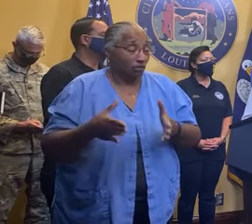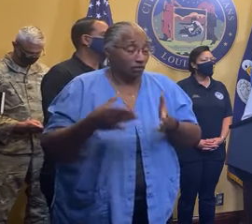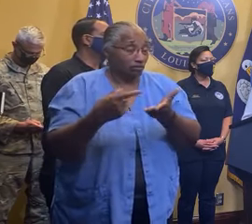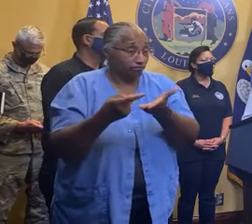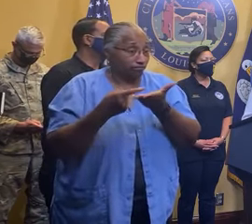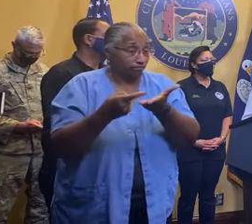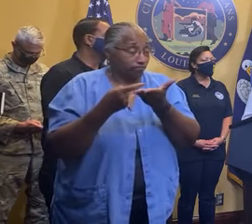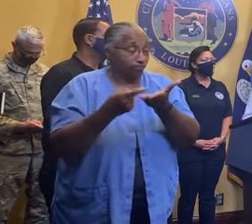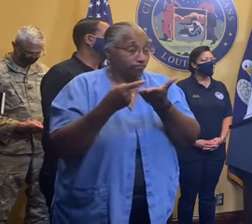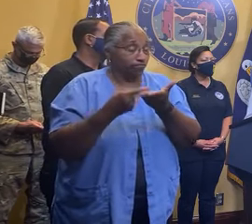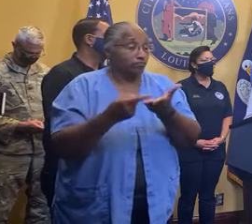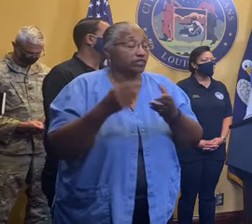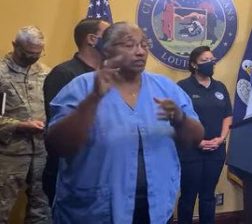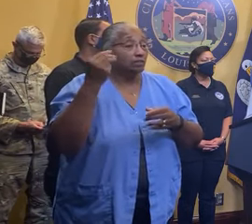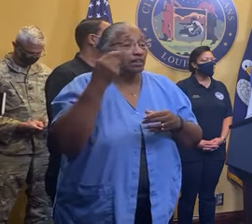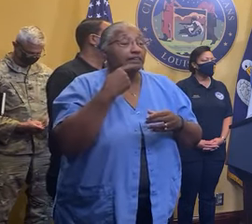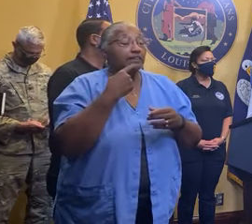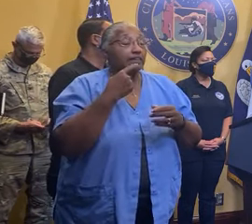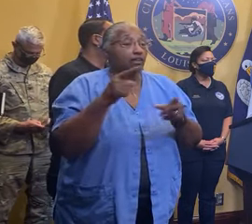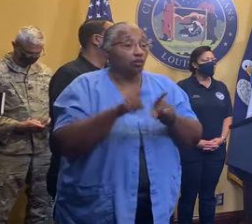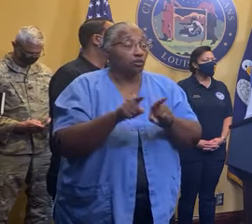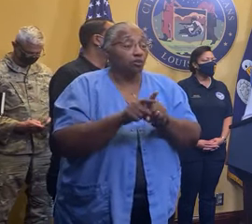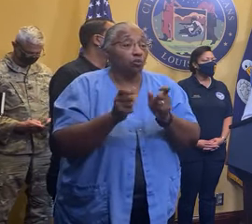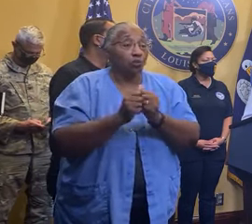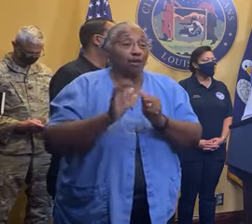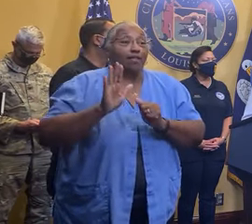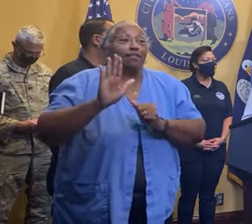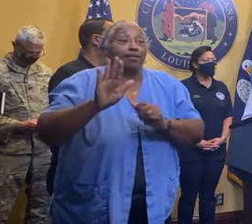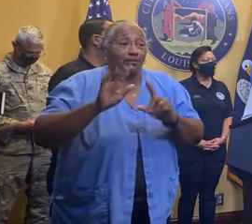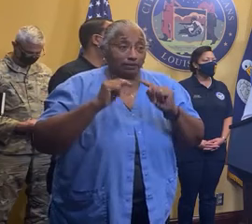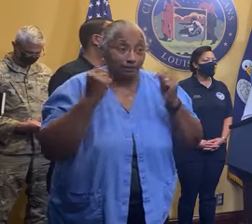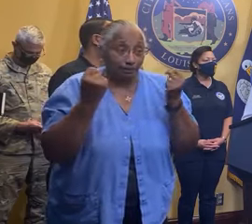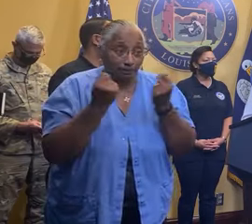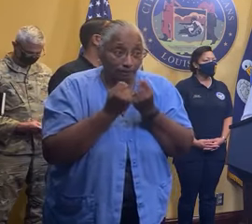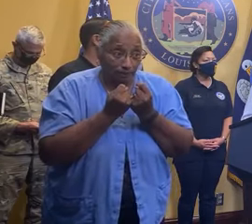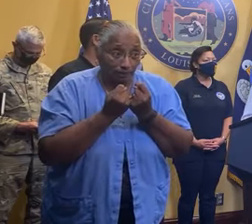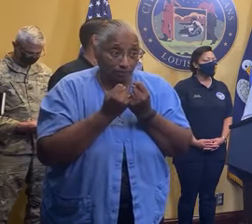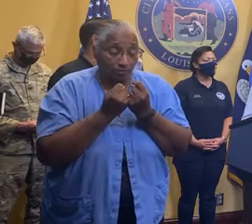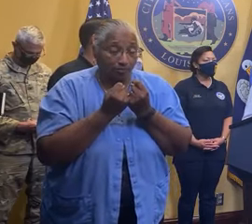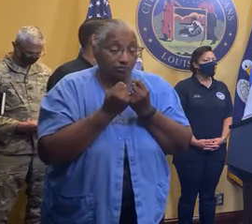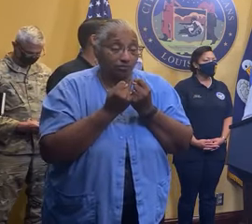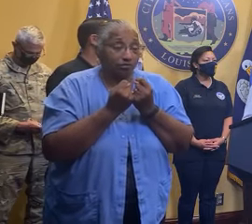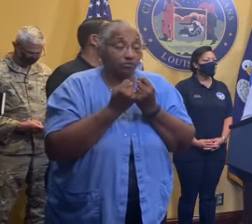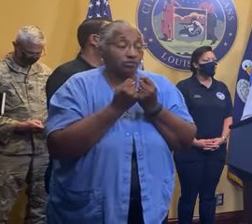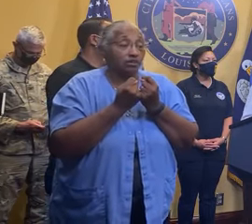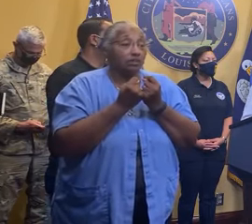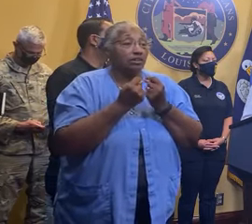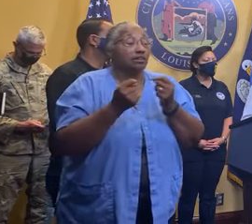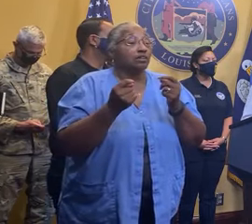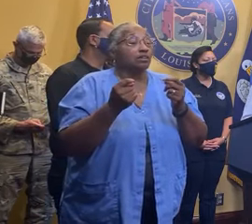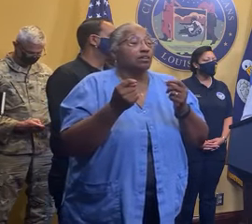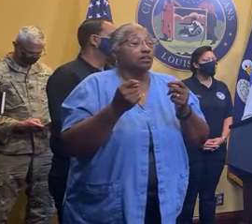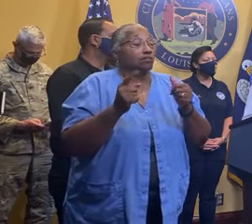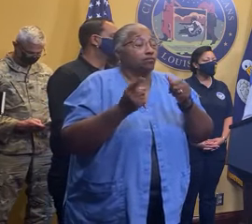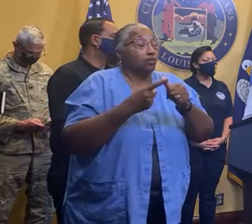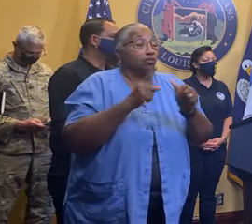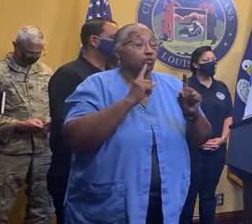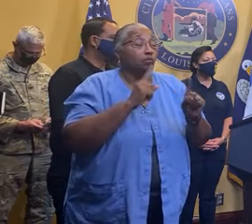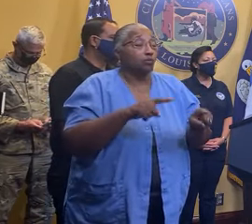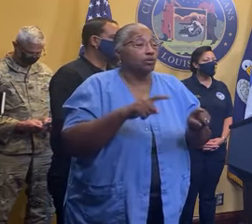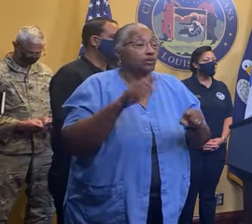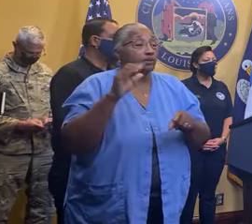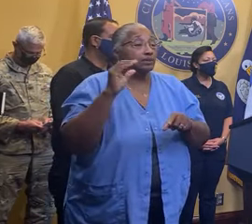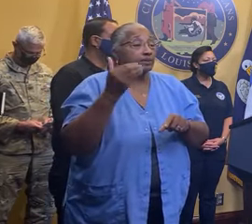she is, and along with her team, all hands on deck on the sewage and water board situation. Preliminary reports, it appears that it's